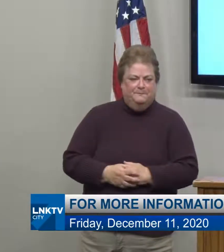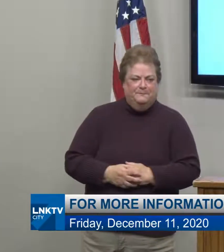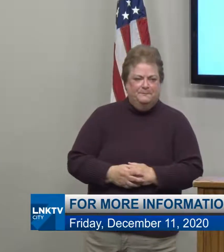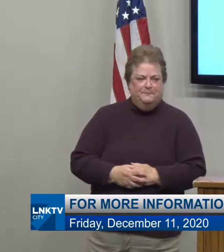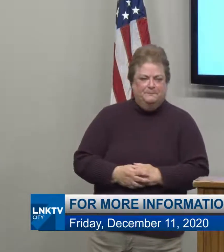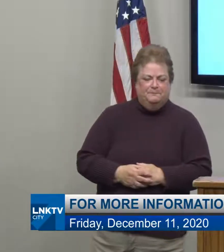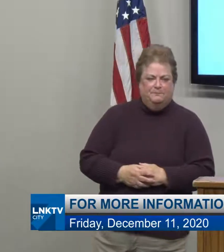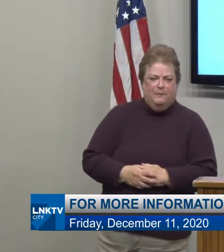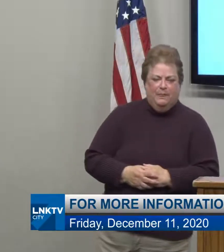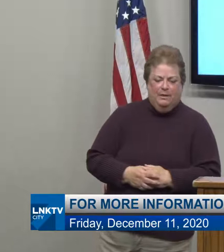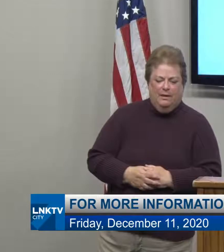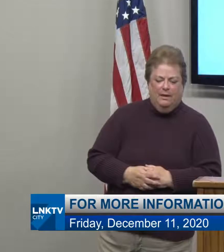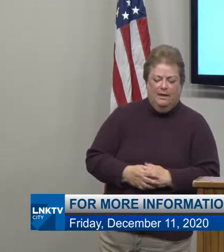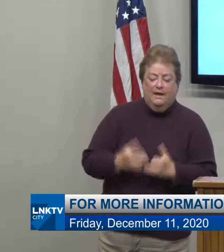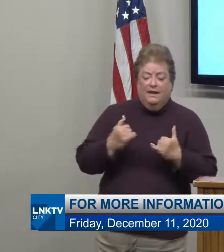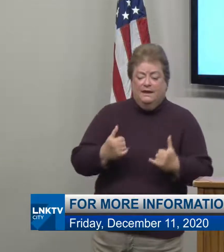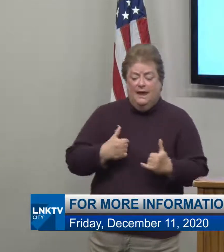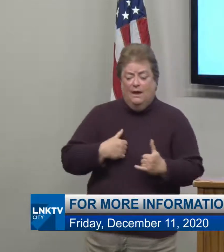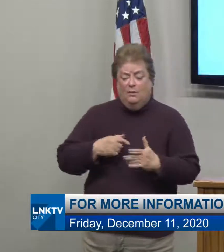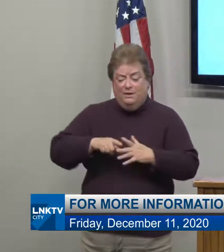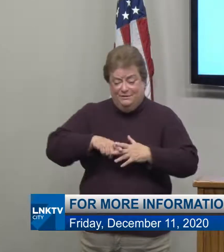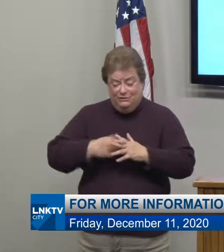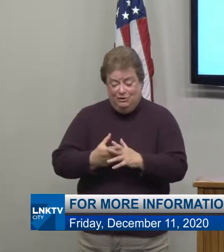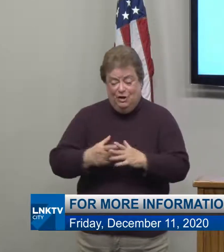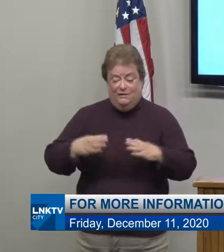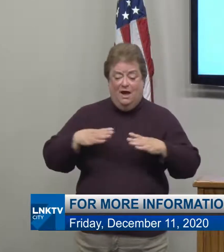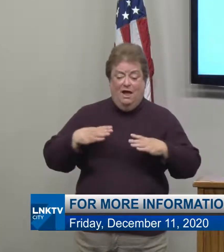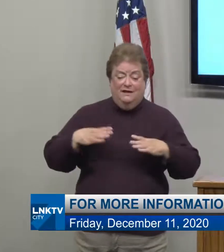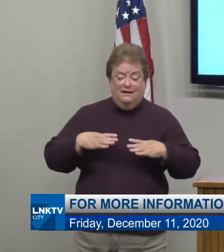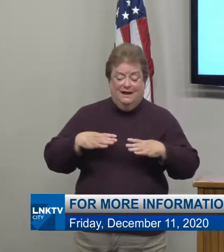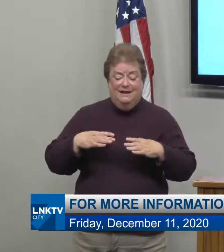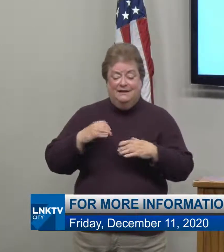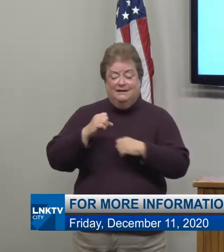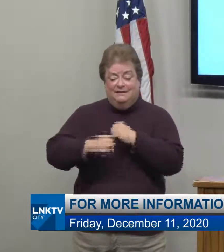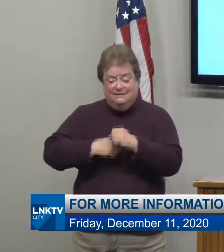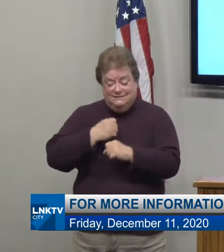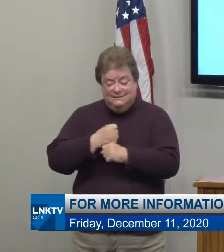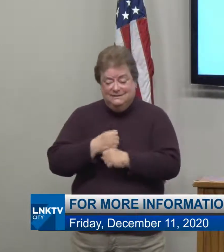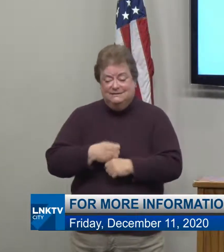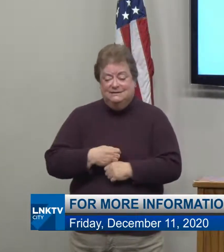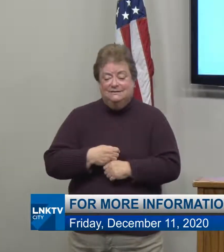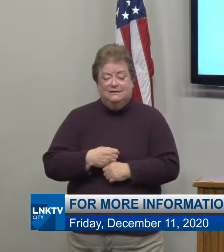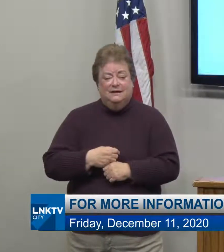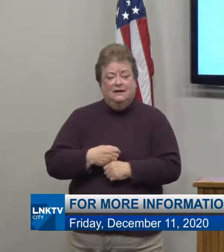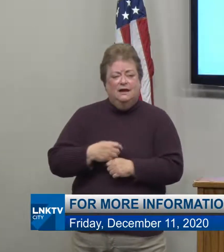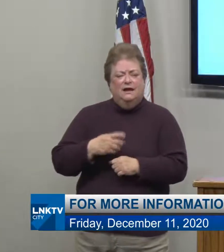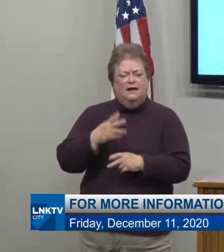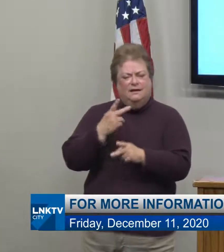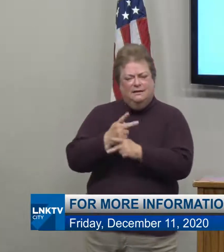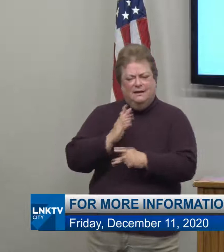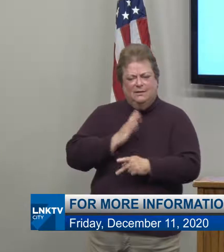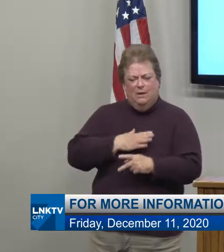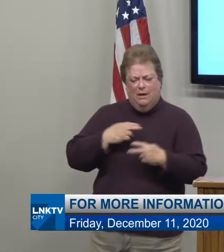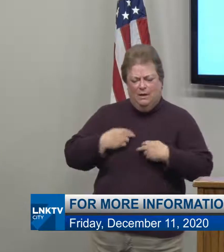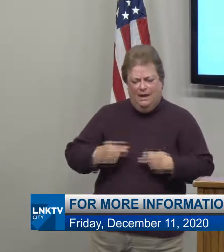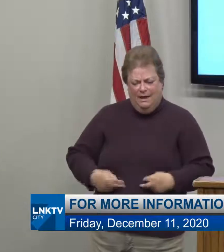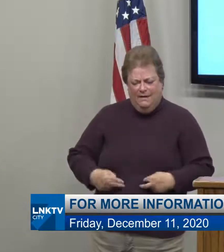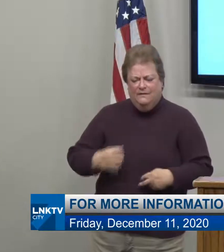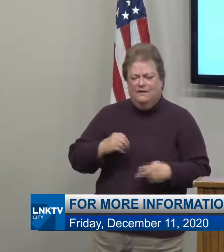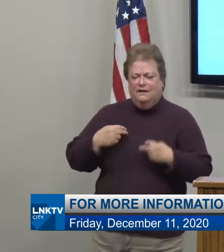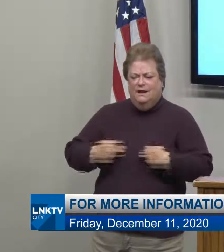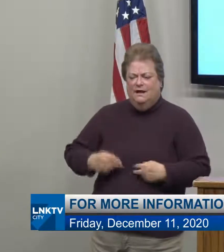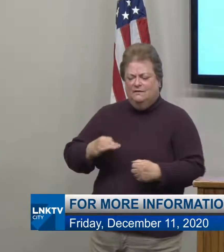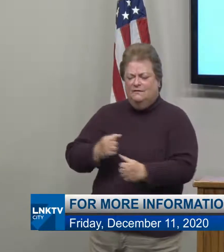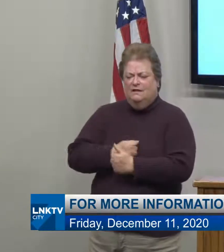As we enter this holiday season, a season of joy, celebration, and giving, let's keep our health and the health of our loved ones